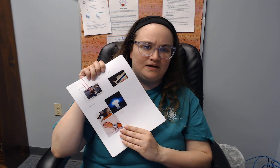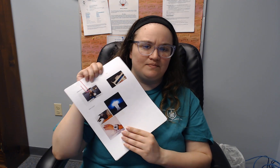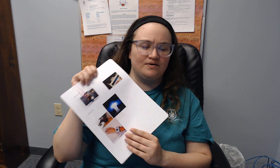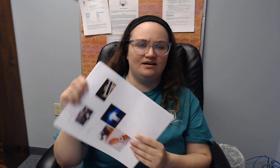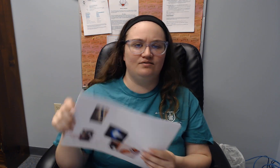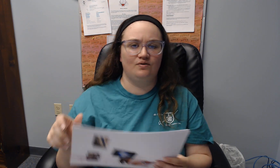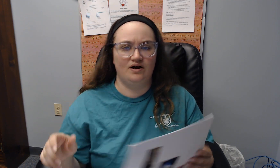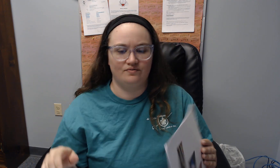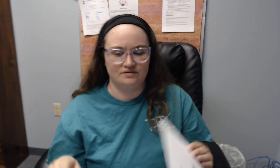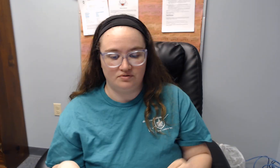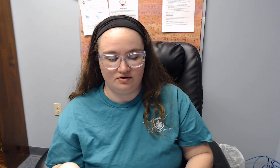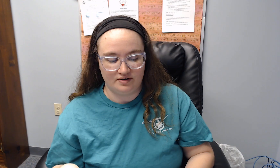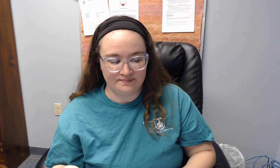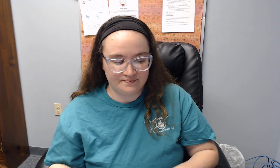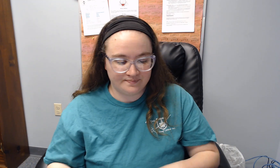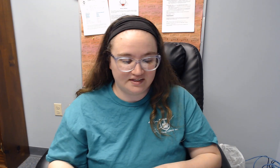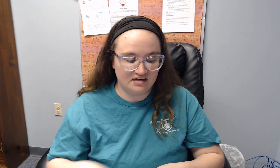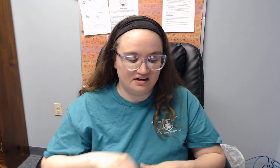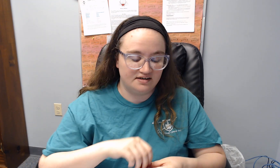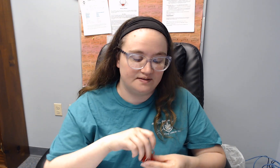I don't know why it was blurry.